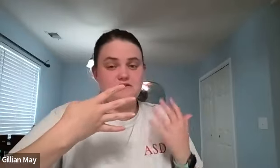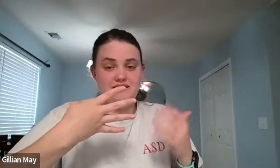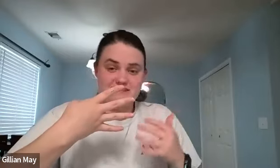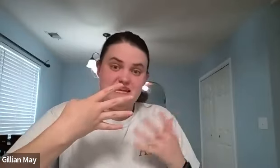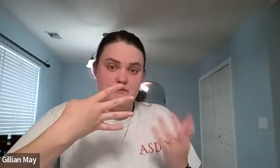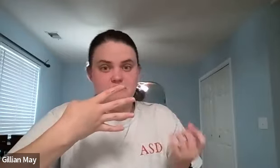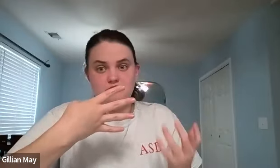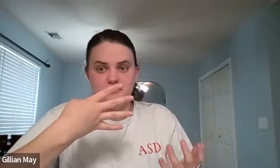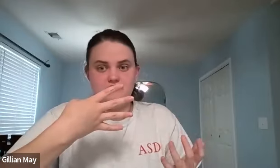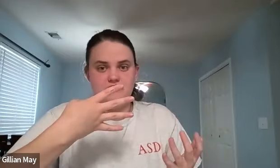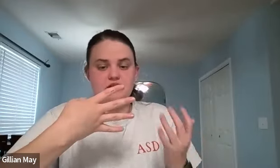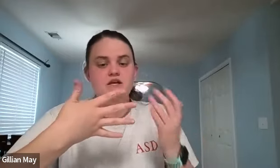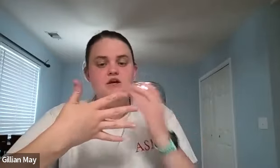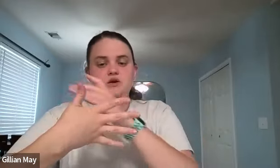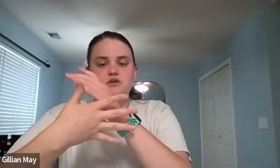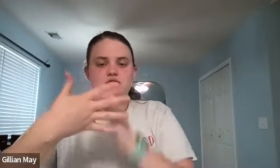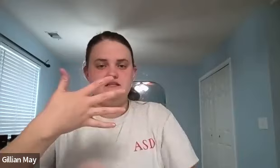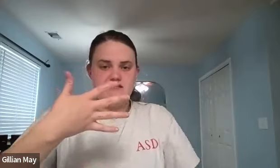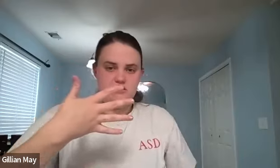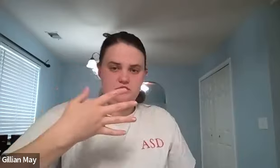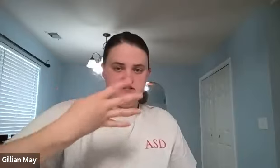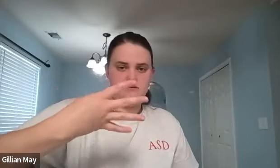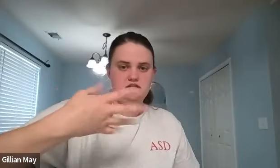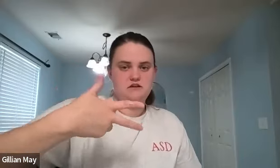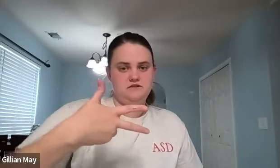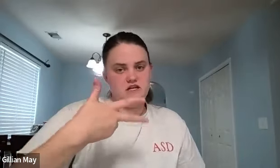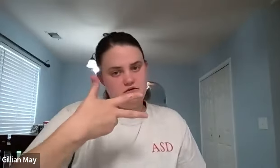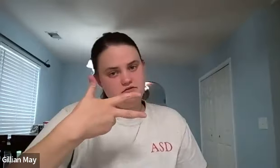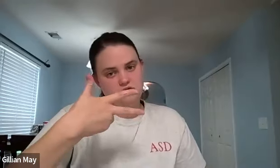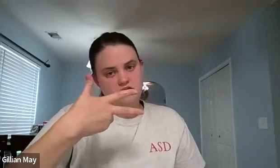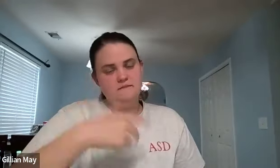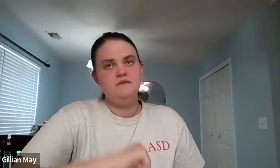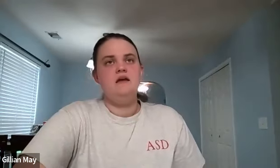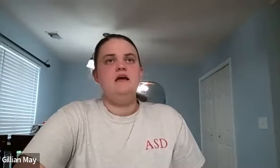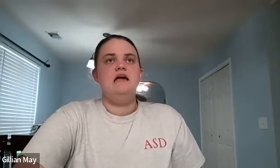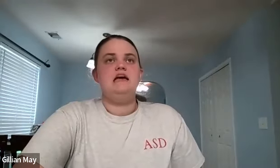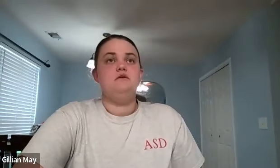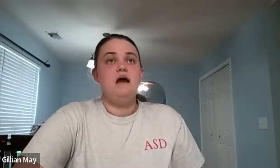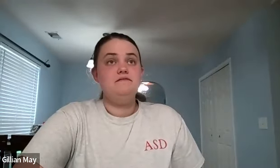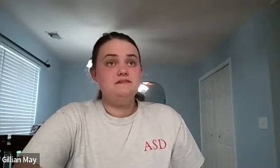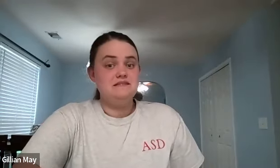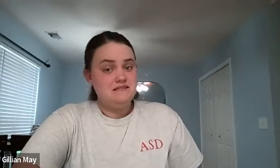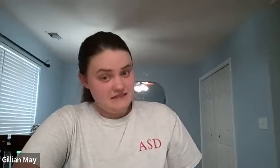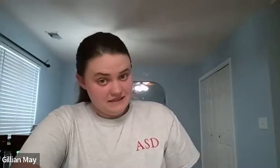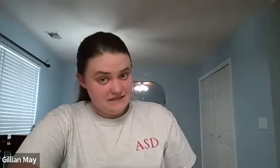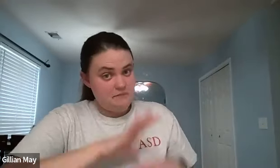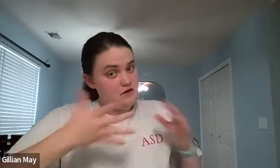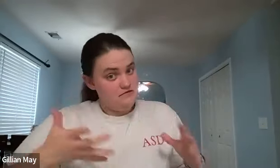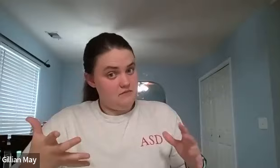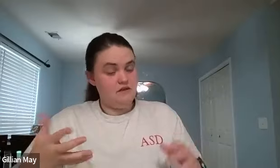like listing how many people are in your family, this is how you would do it. So like if you're saying you have 3, if you have 6, like a bigger family,